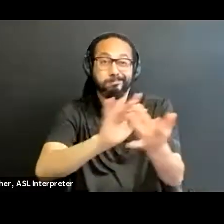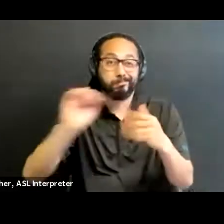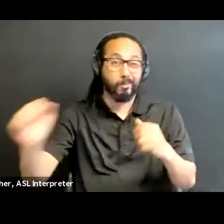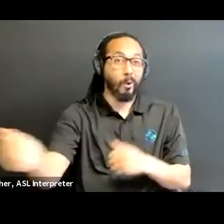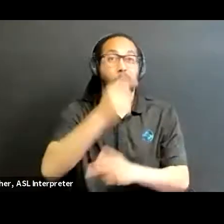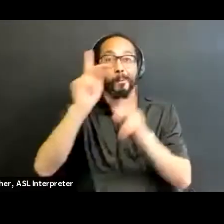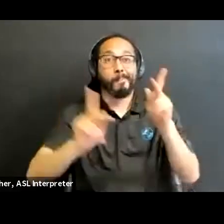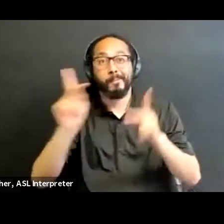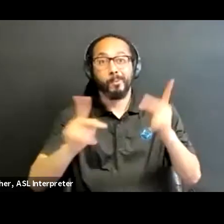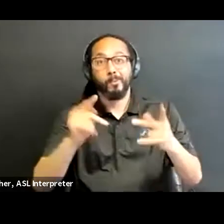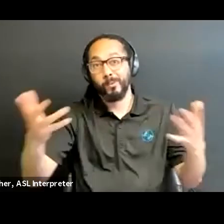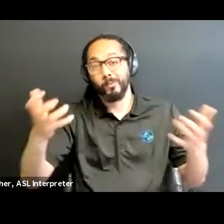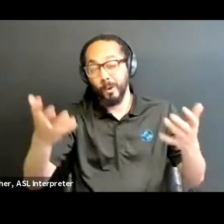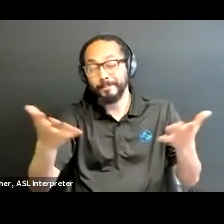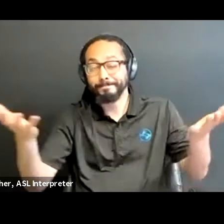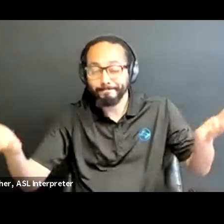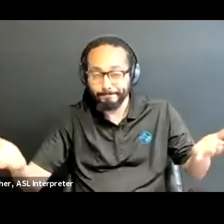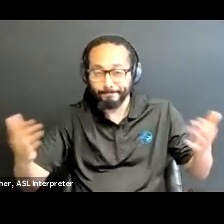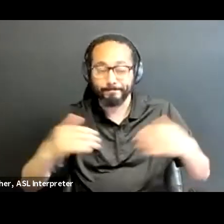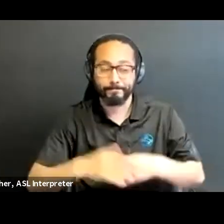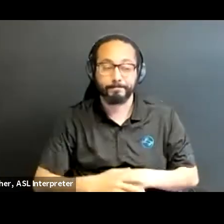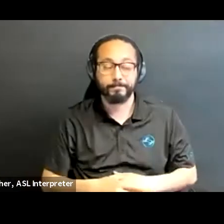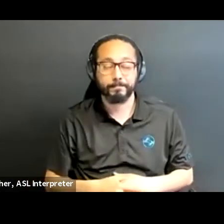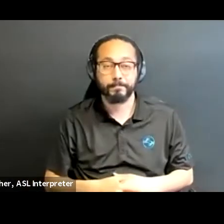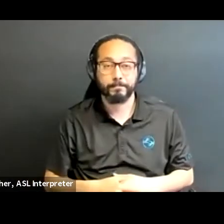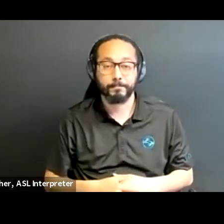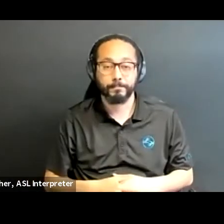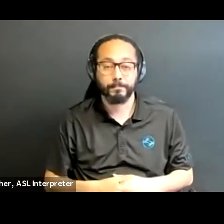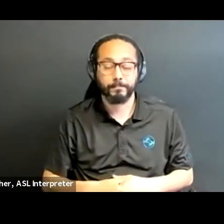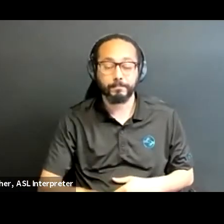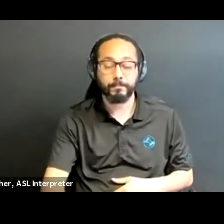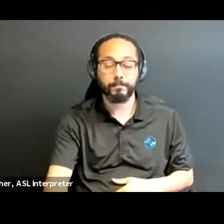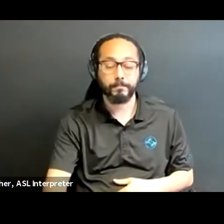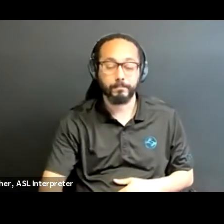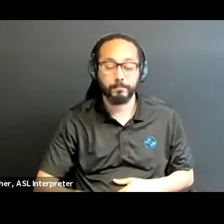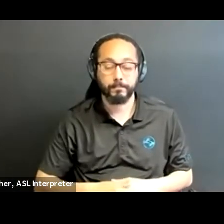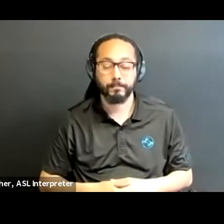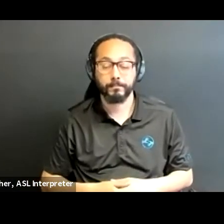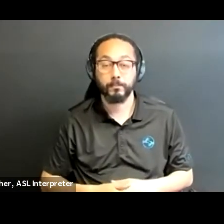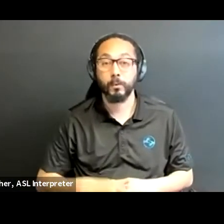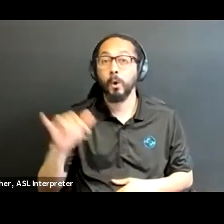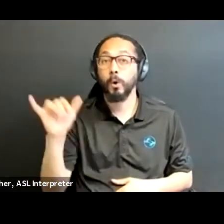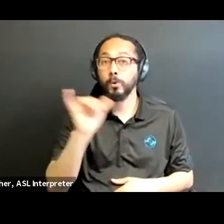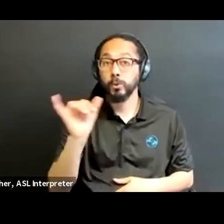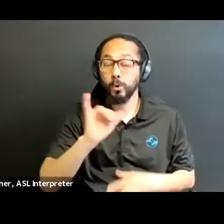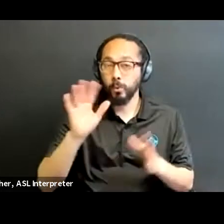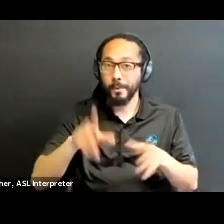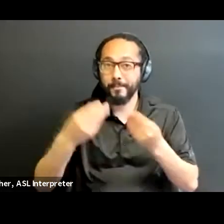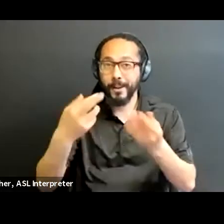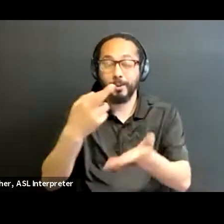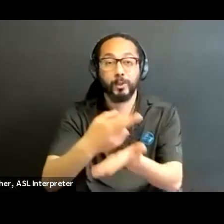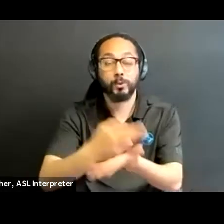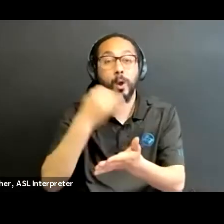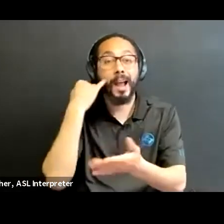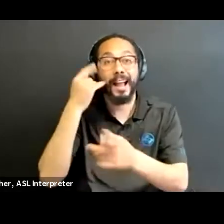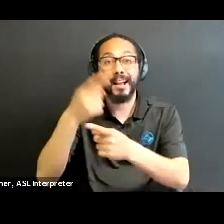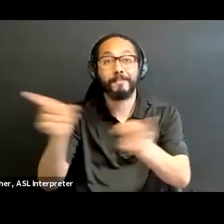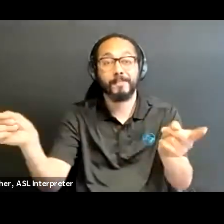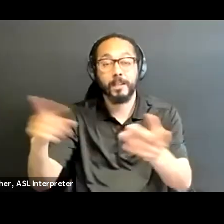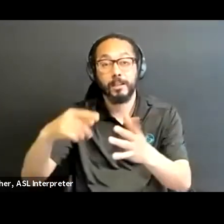to. So we also provided, of course, resources for youth to go to if they felt unsafe, if